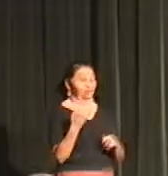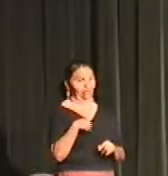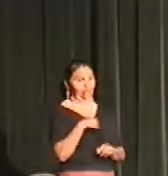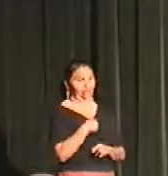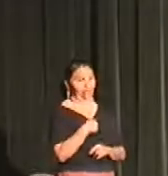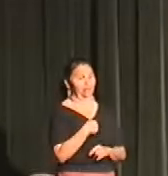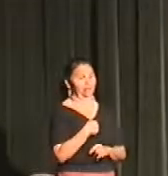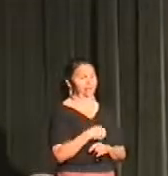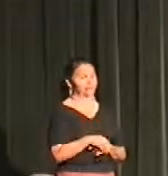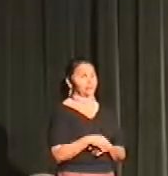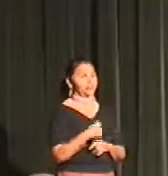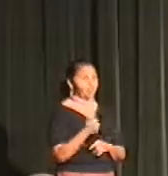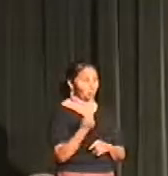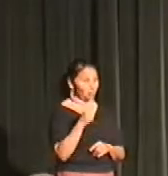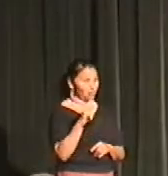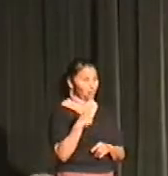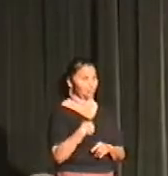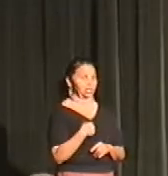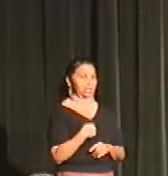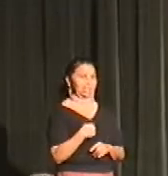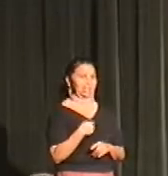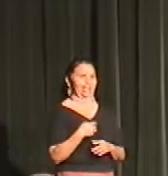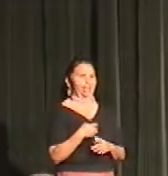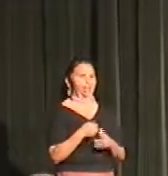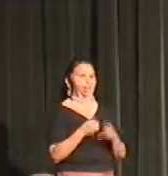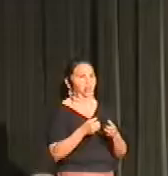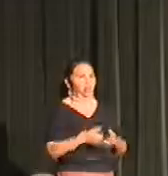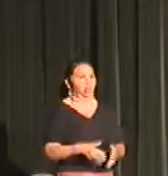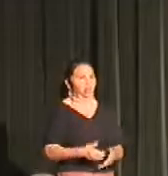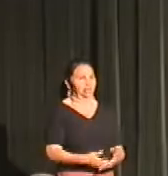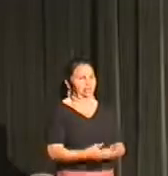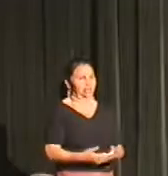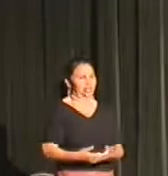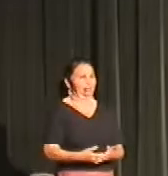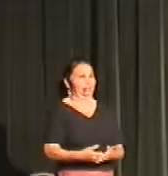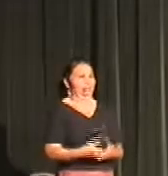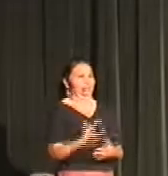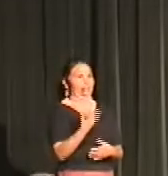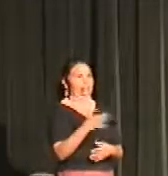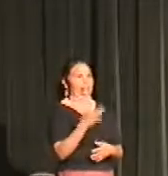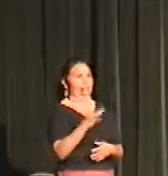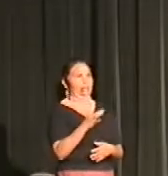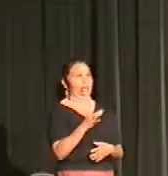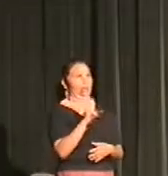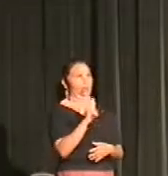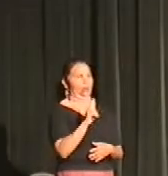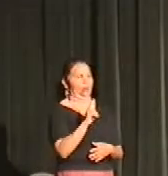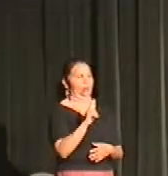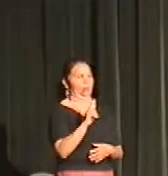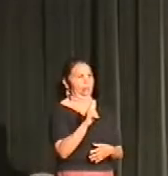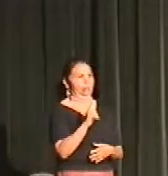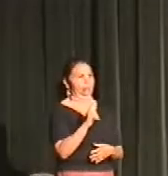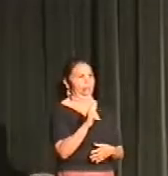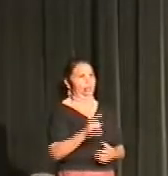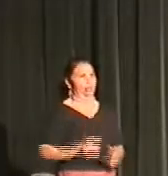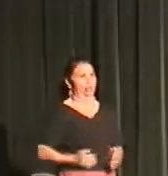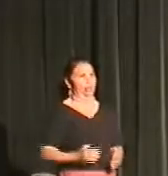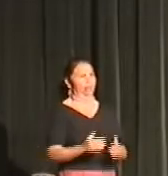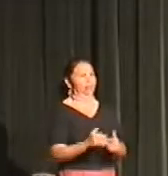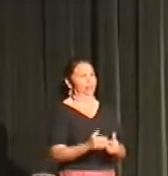Anyway, and I had a miscarriage in 1991, and then I got pregnant and I had a